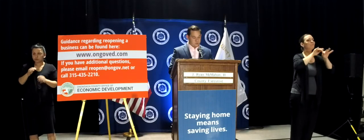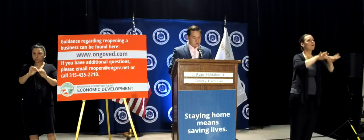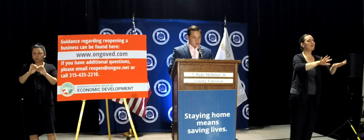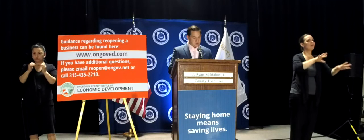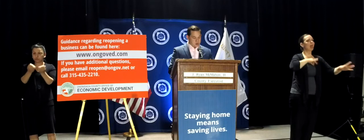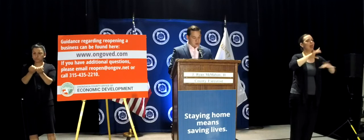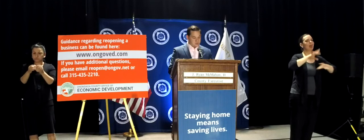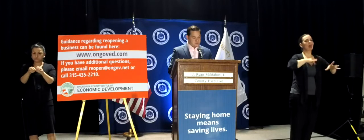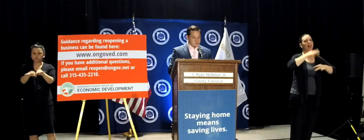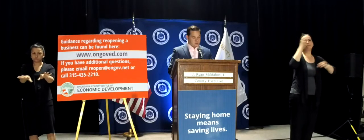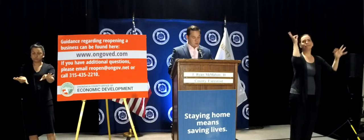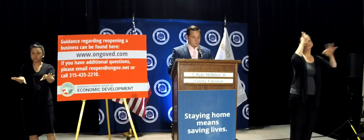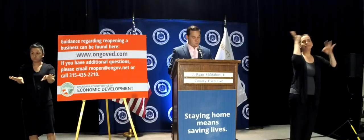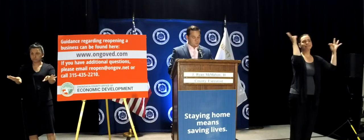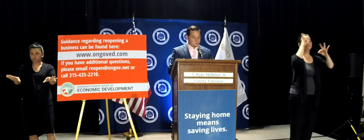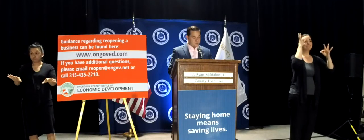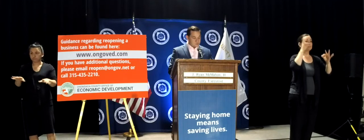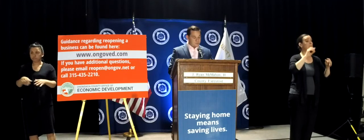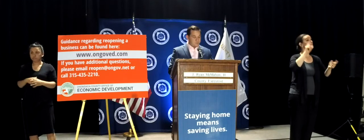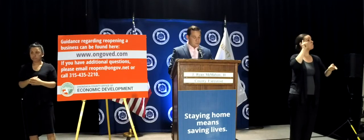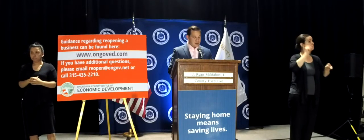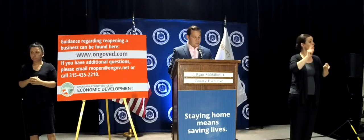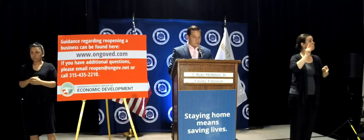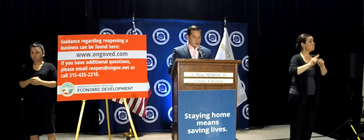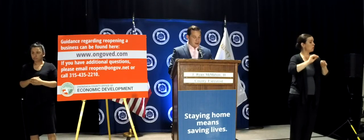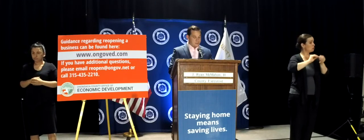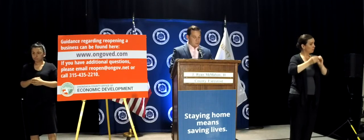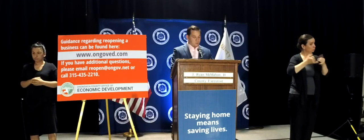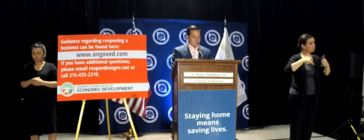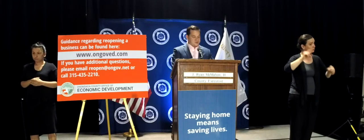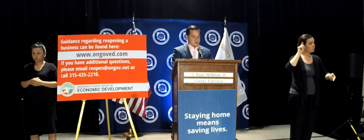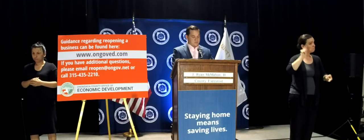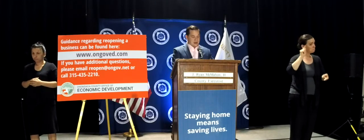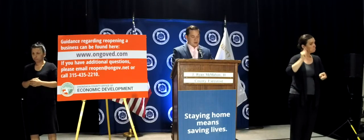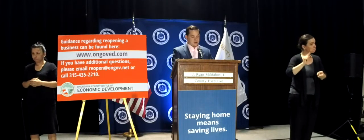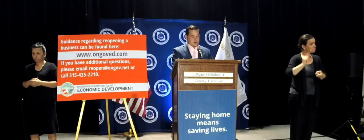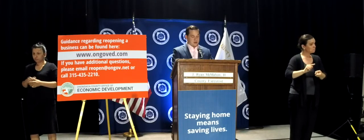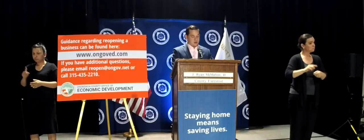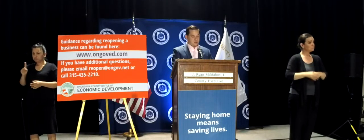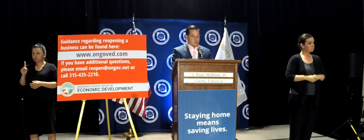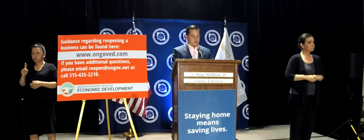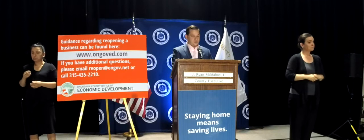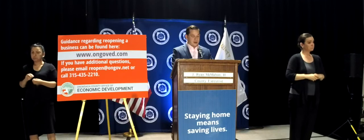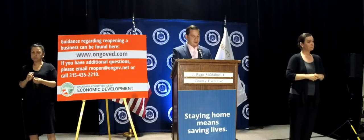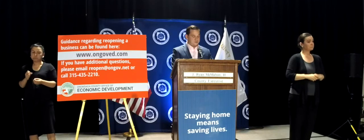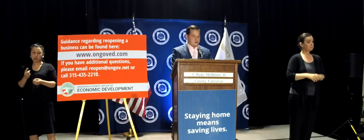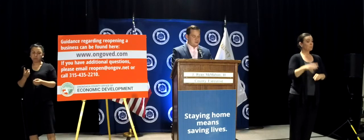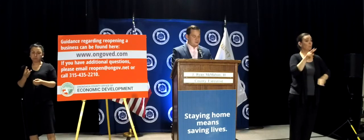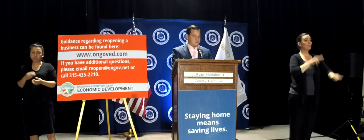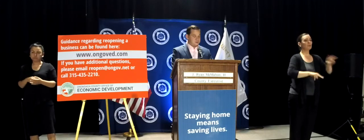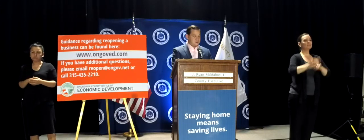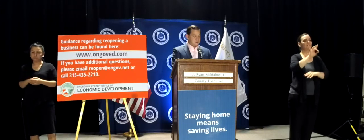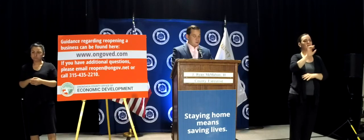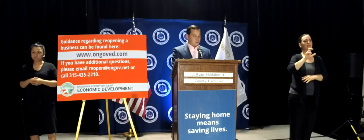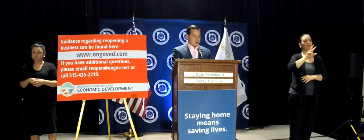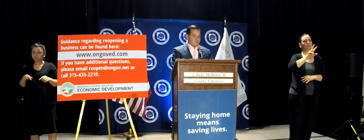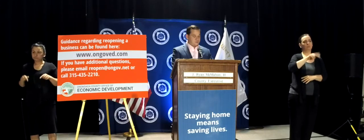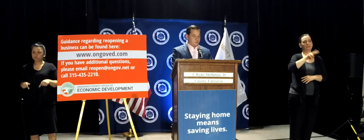number. So happy with that. We're presently monitoring 822 active